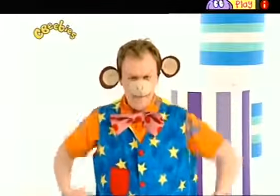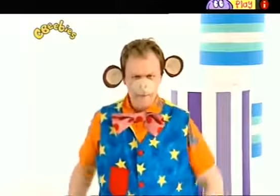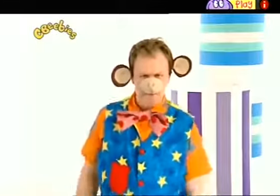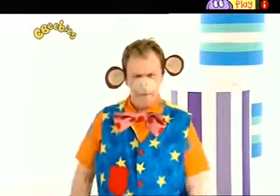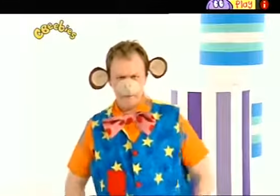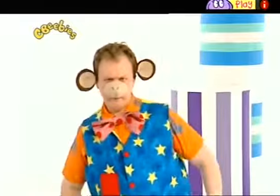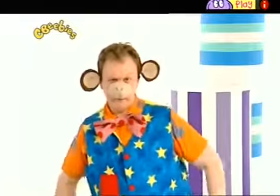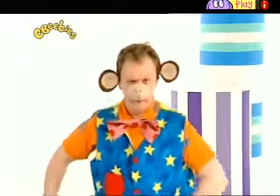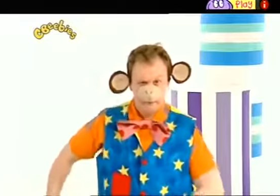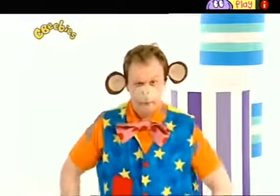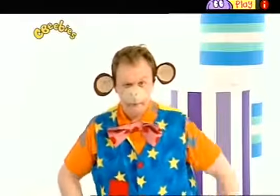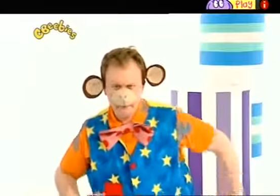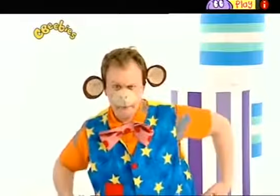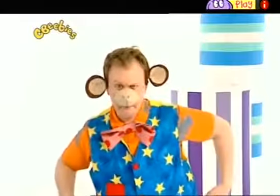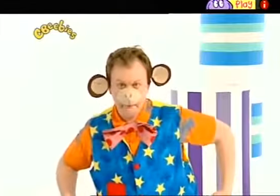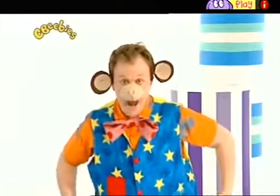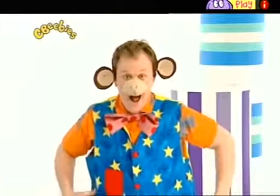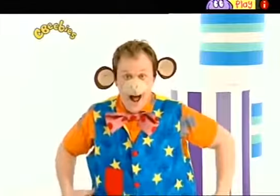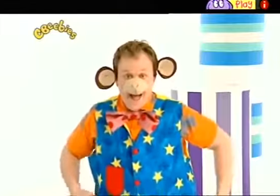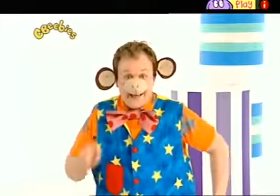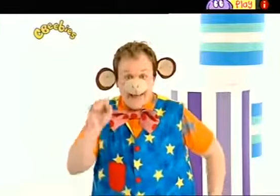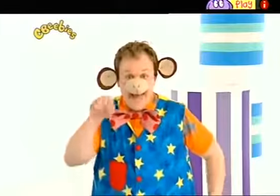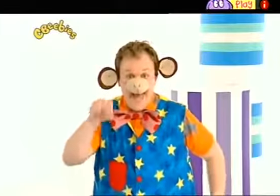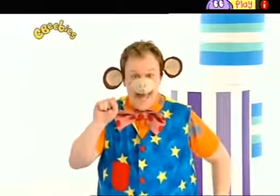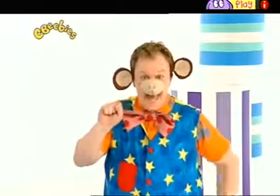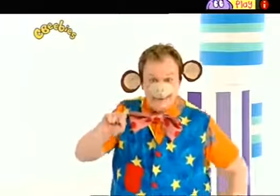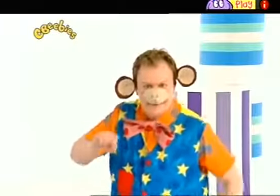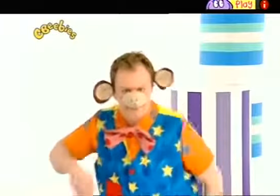Can we all pretend to be monkeys? Yes.